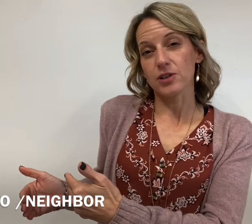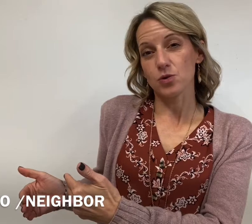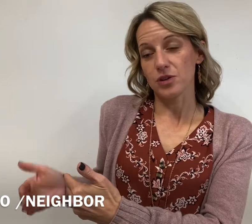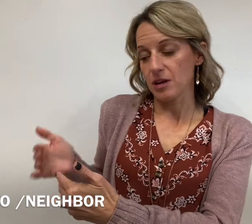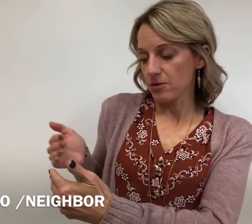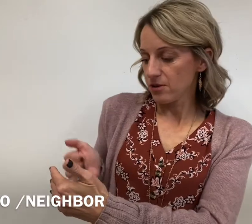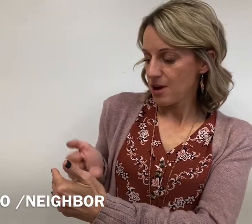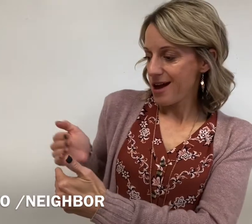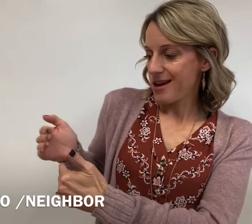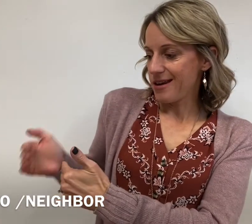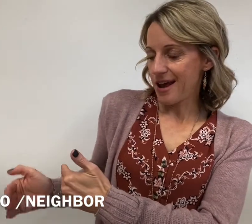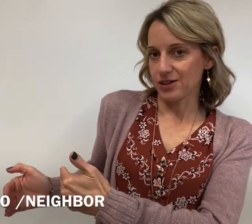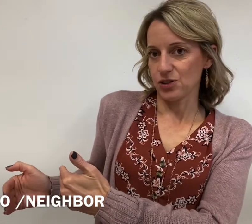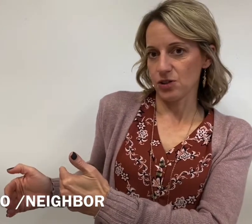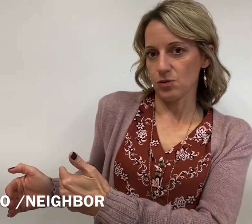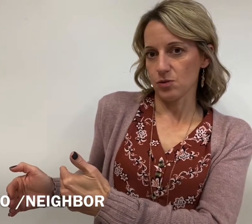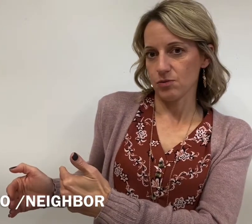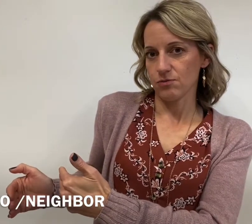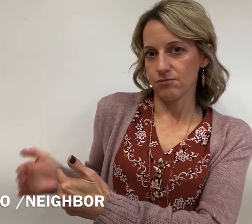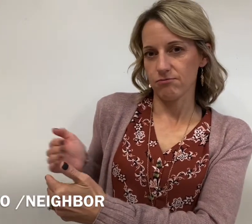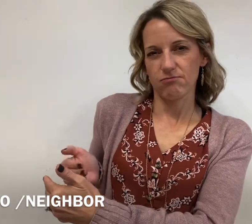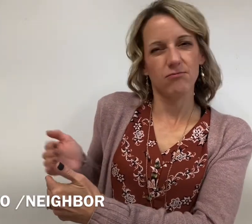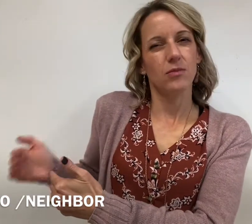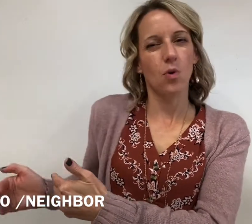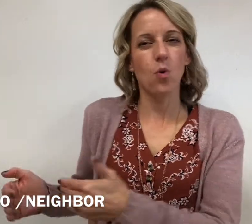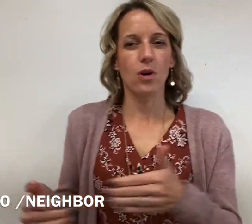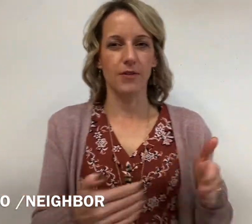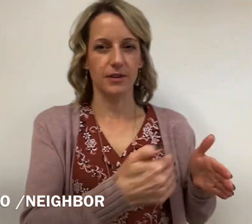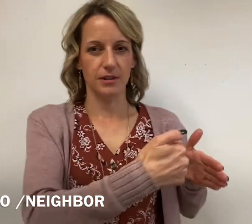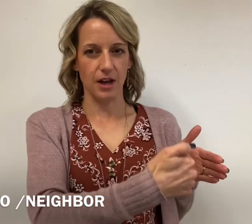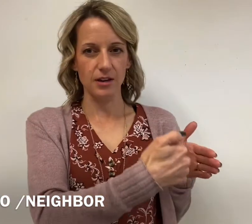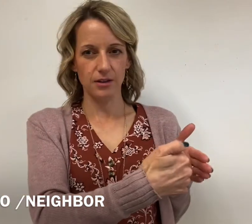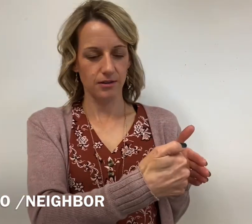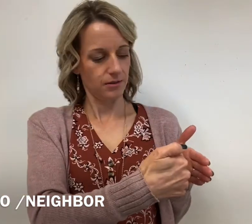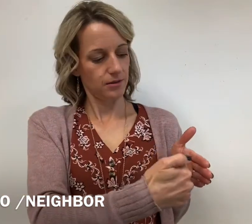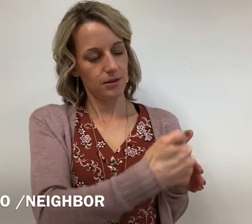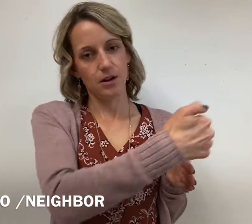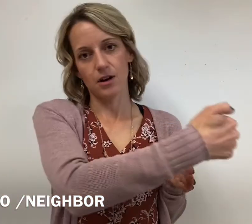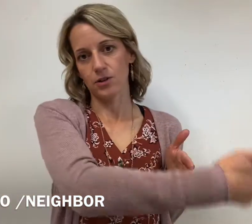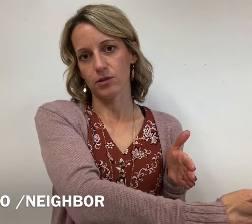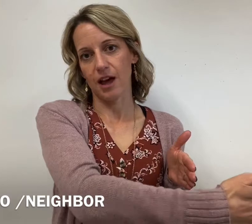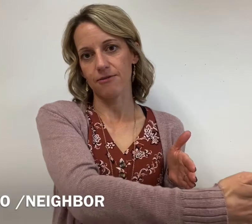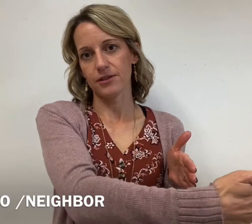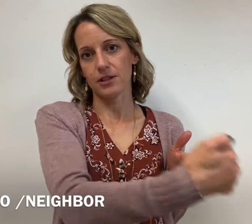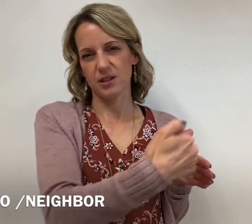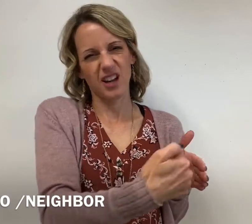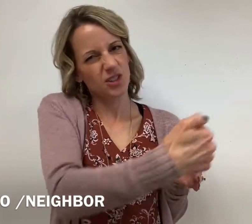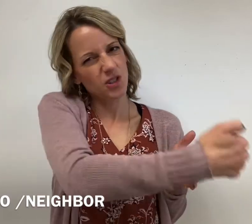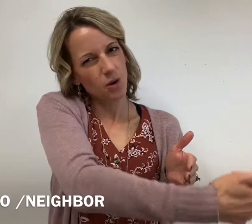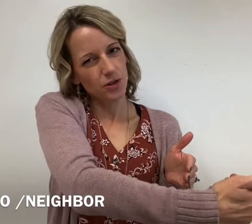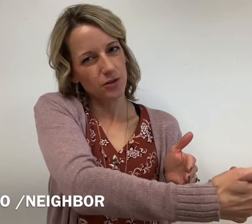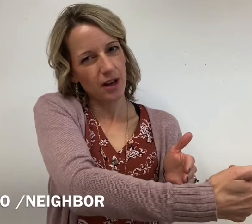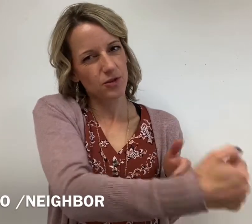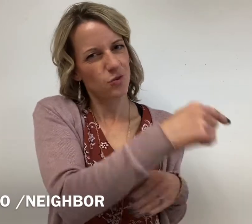door neighbor, next to you. Or on this side, on your left, next to you, on your left, right